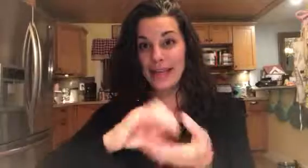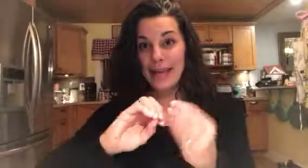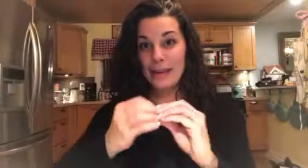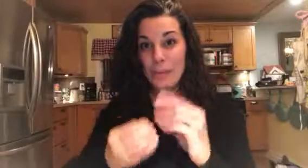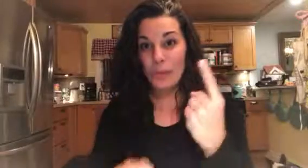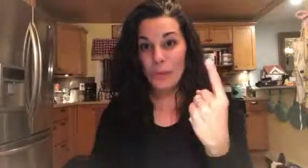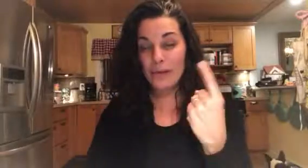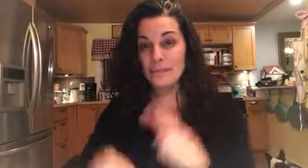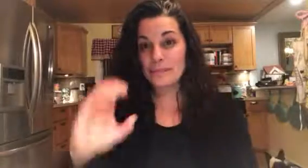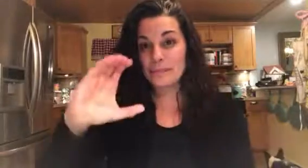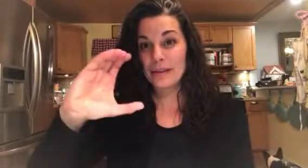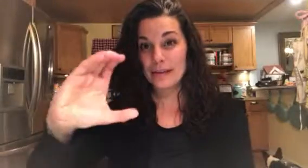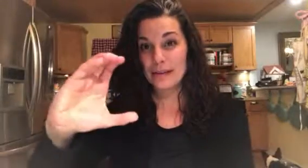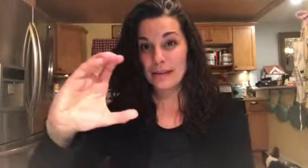Again, number